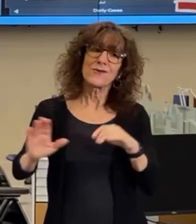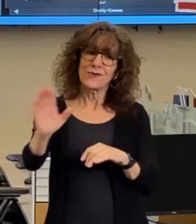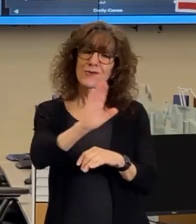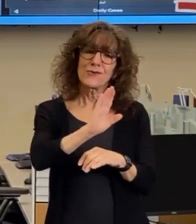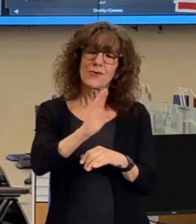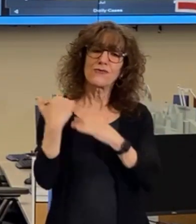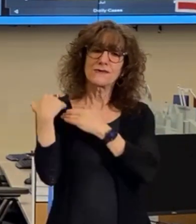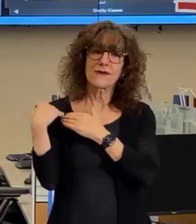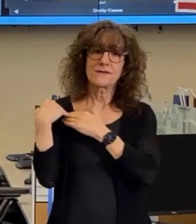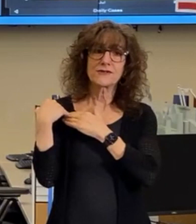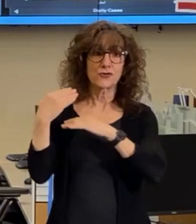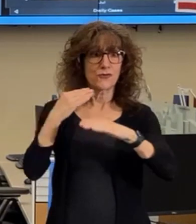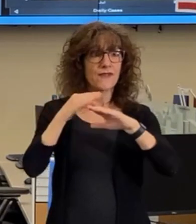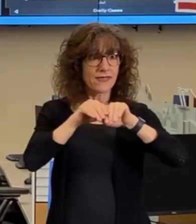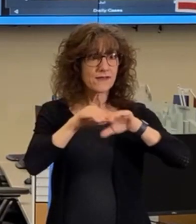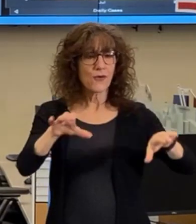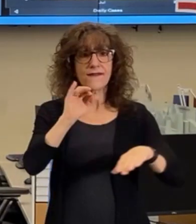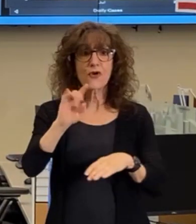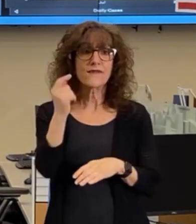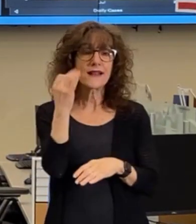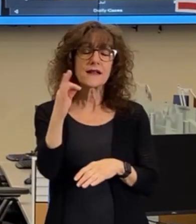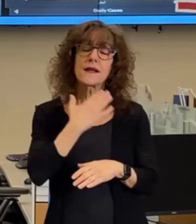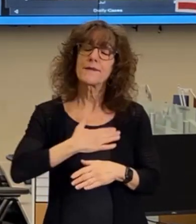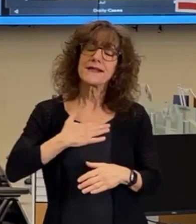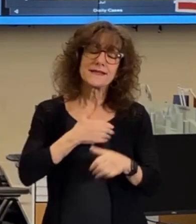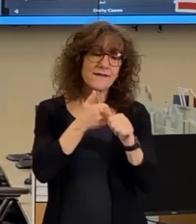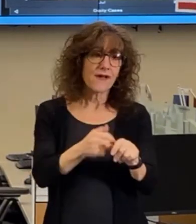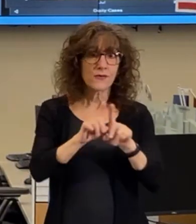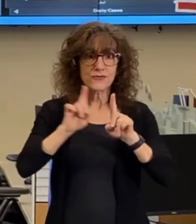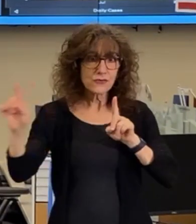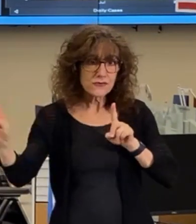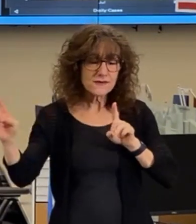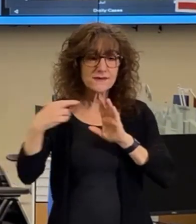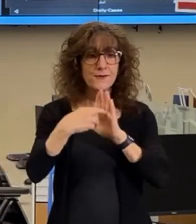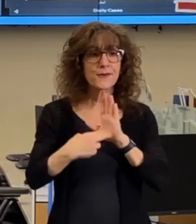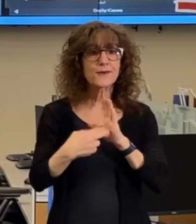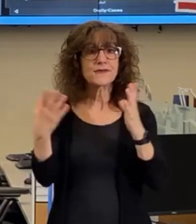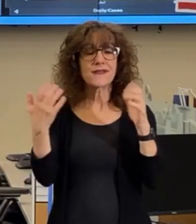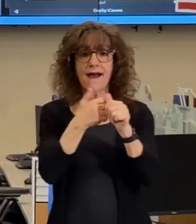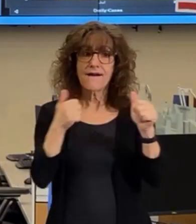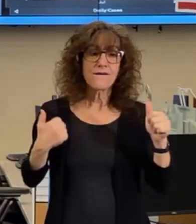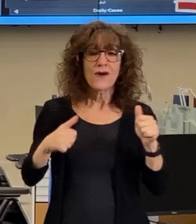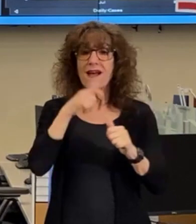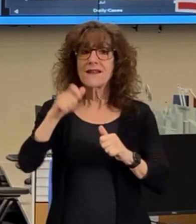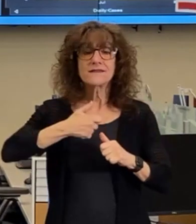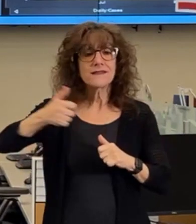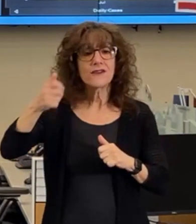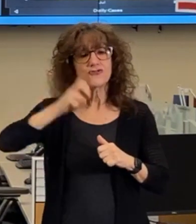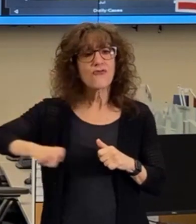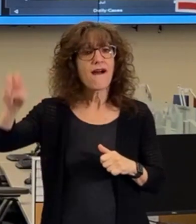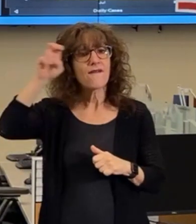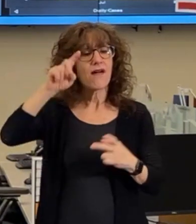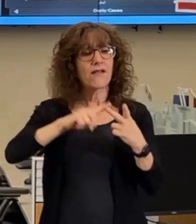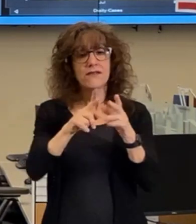part to stop the spread of COVID-19. Please follow social distancing guidelines. We want you to avoid unnecessary travel. Please continue